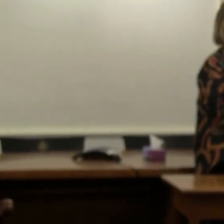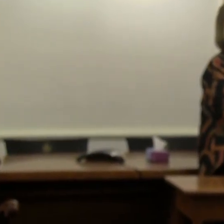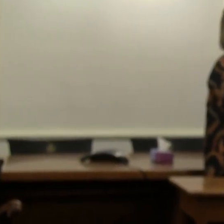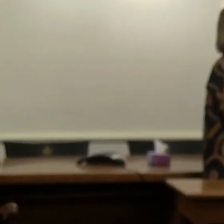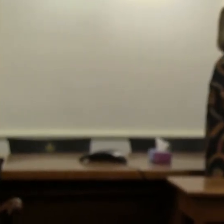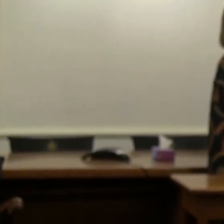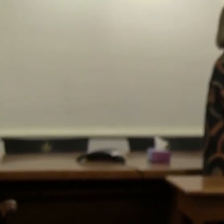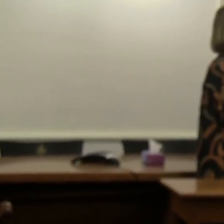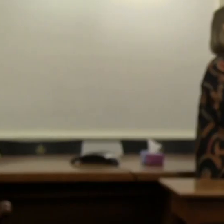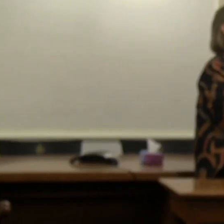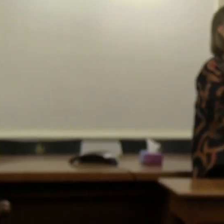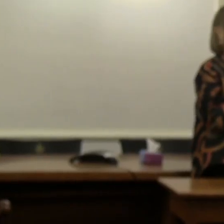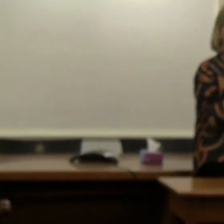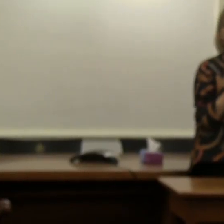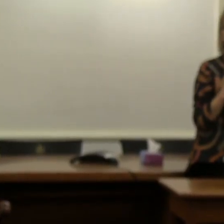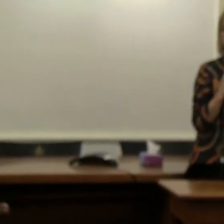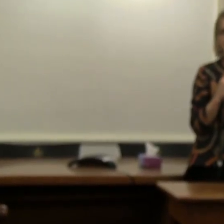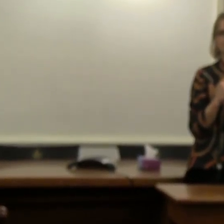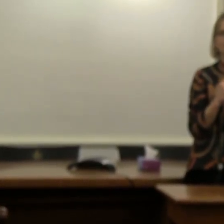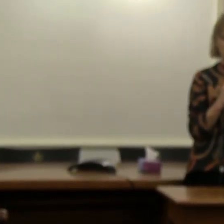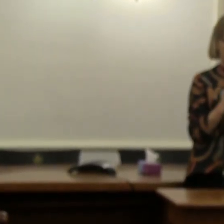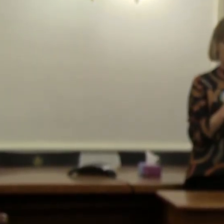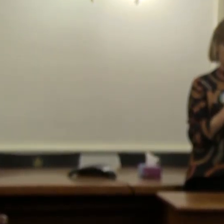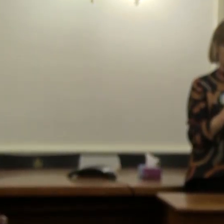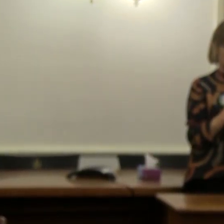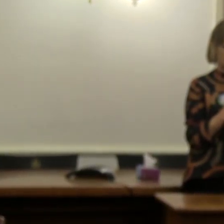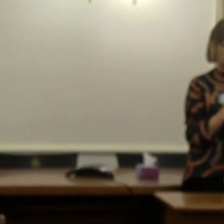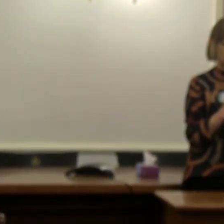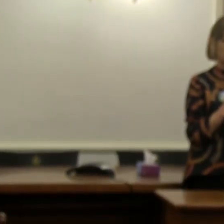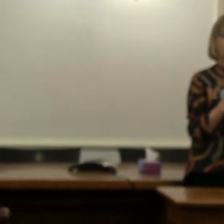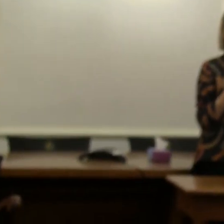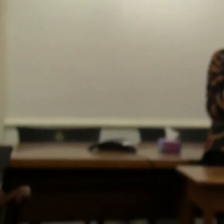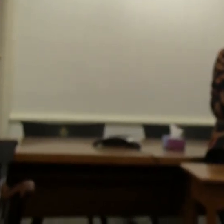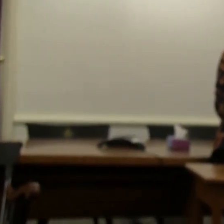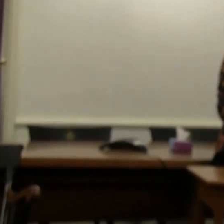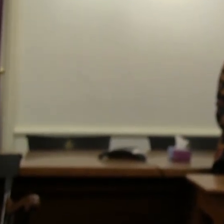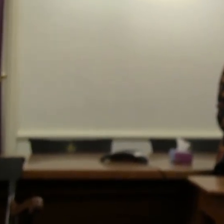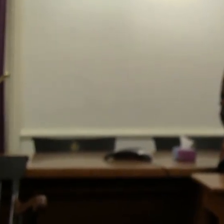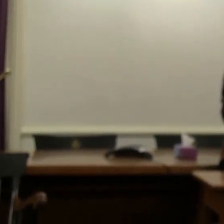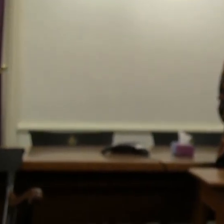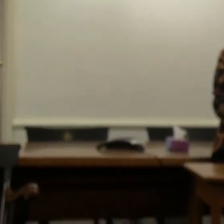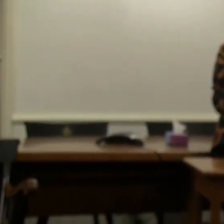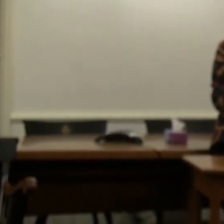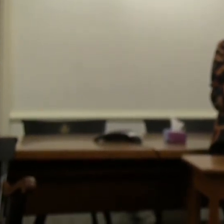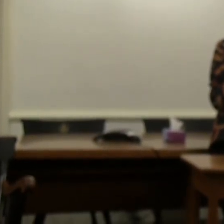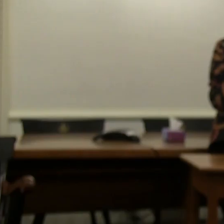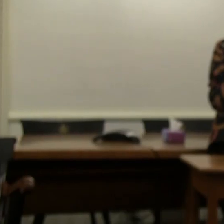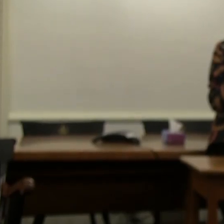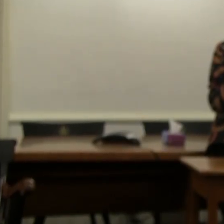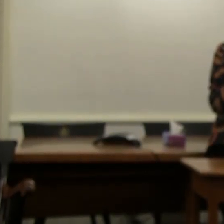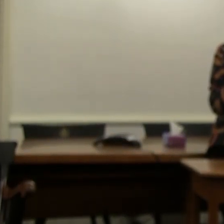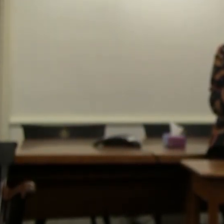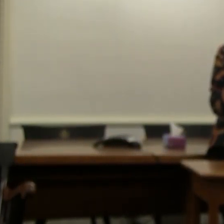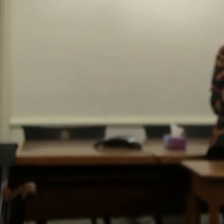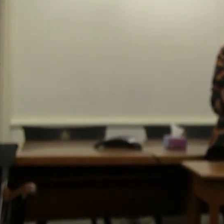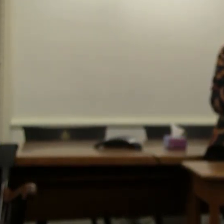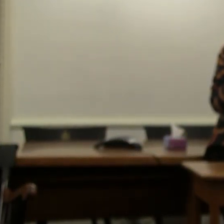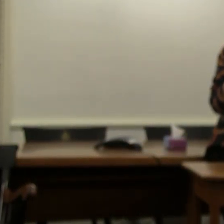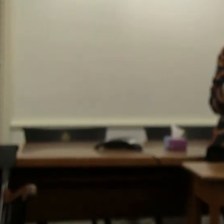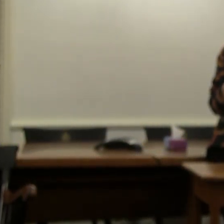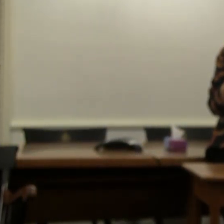health. Also, I want to remind everybody that at 3 o'clock in this room, the Vermont Leadership Series class